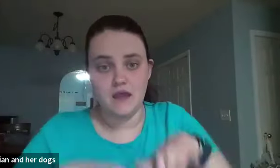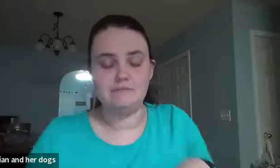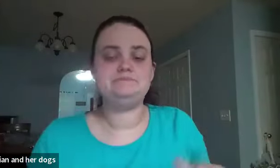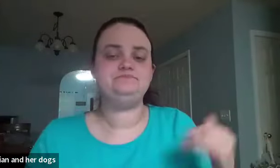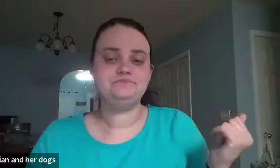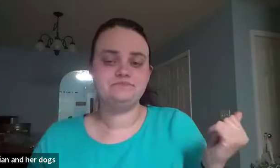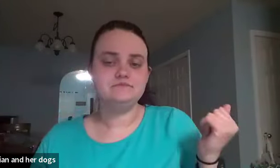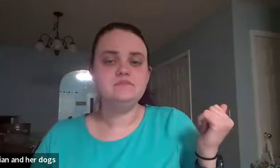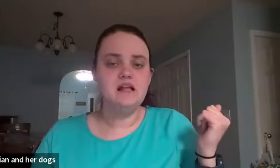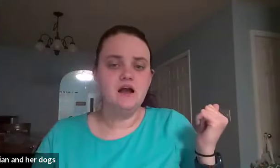That.